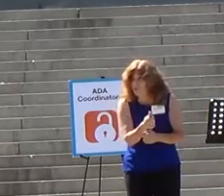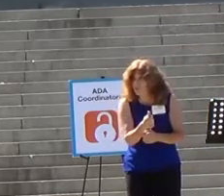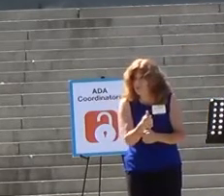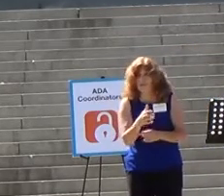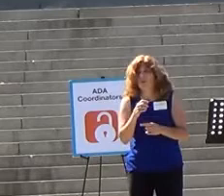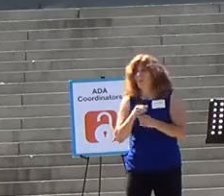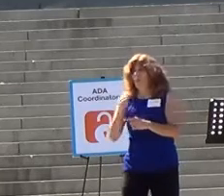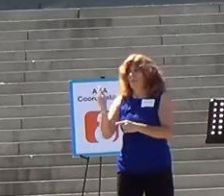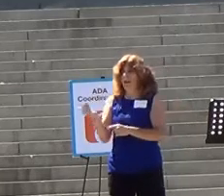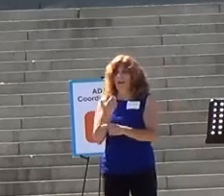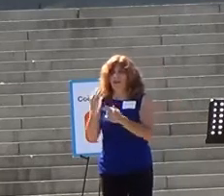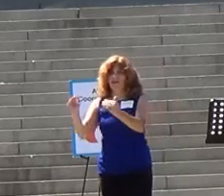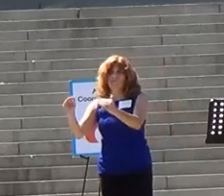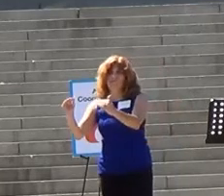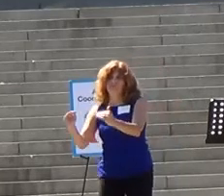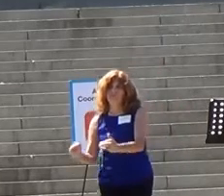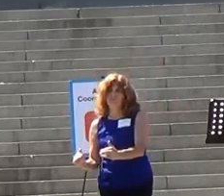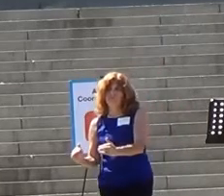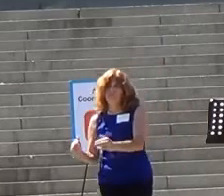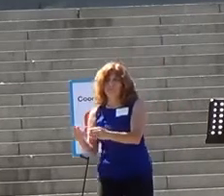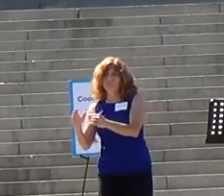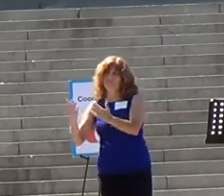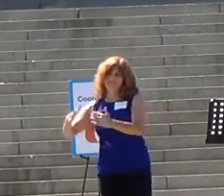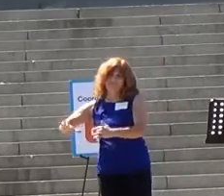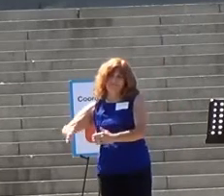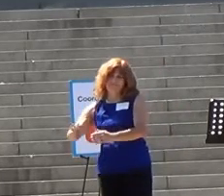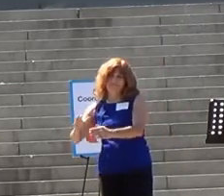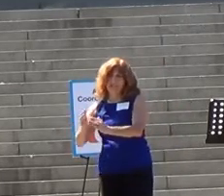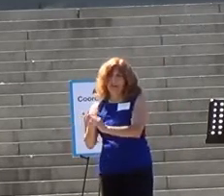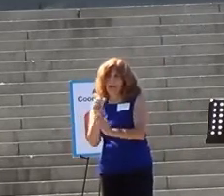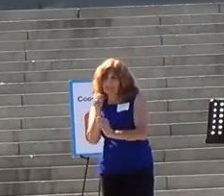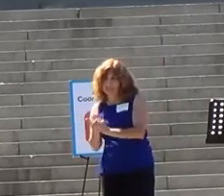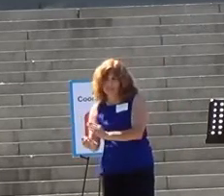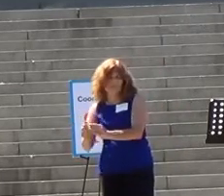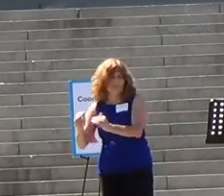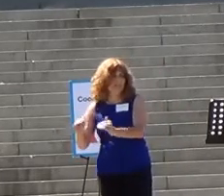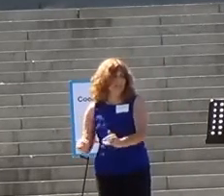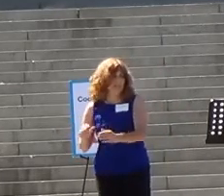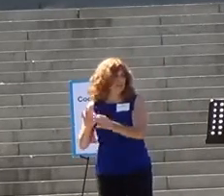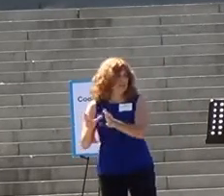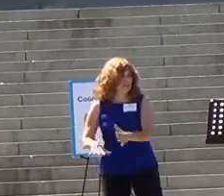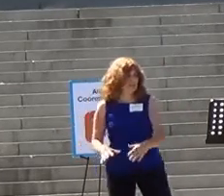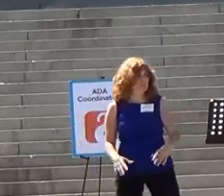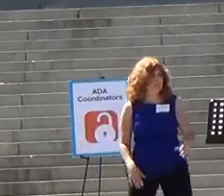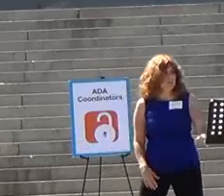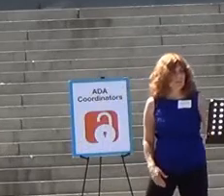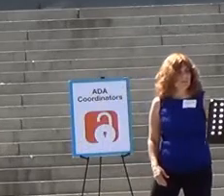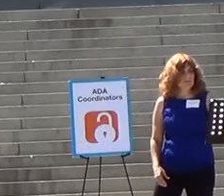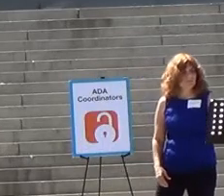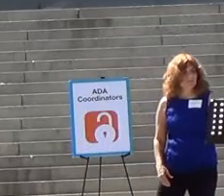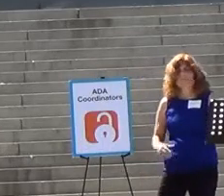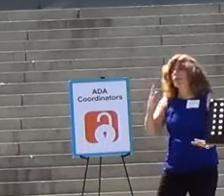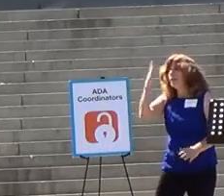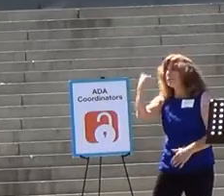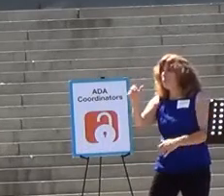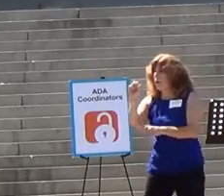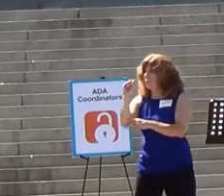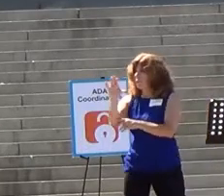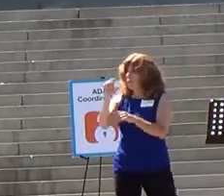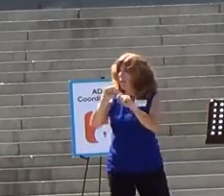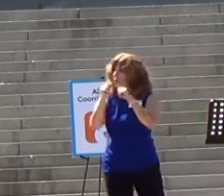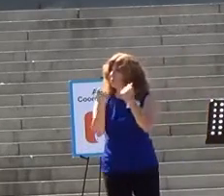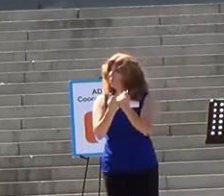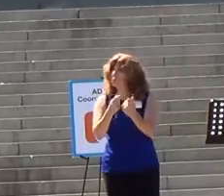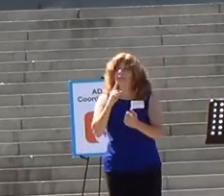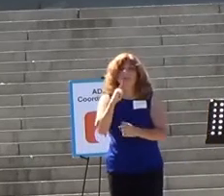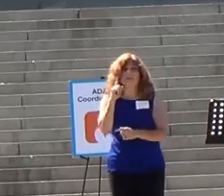and provide accessibility, but either they do or they don't, or they hire substandard interpreters. I feel like this. I feel like I said